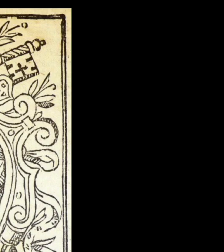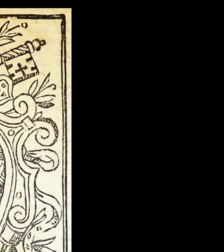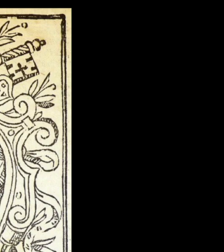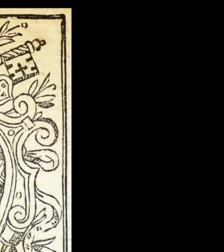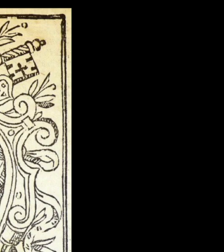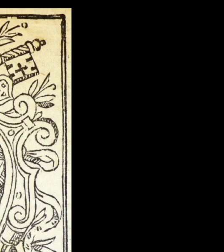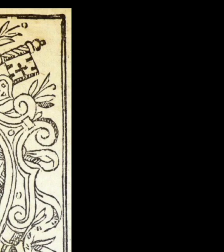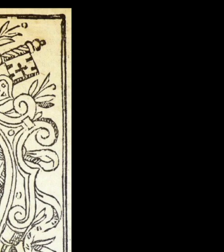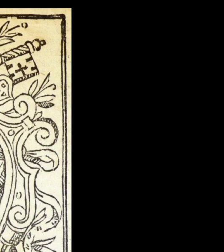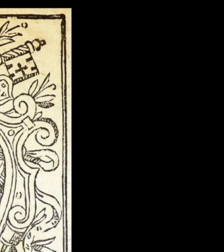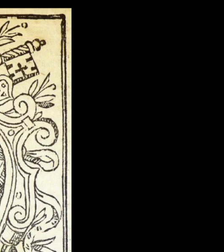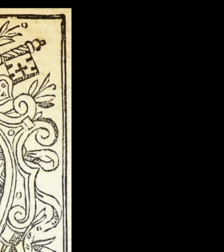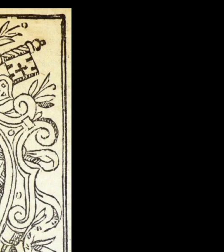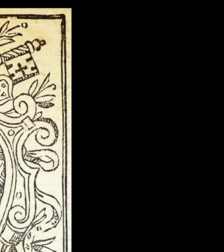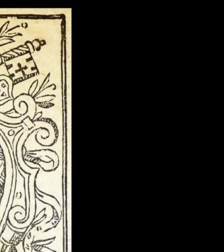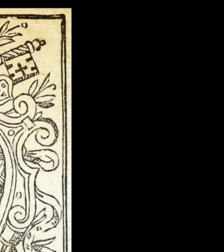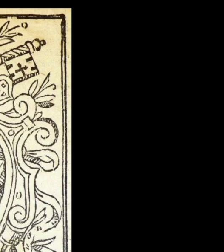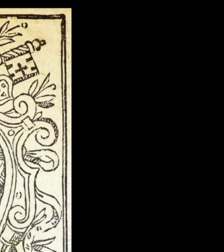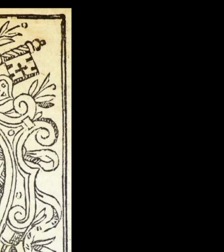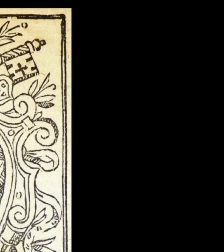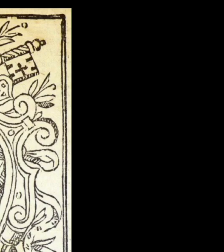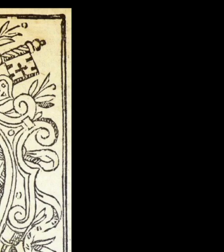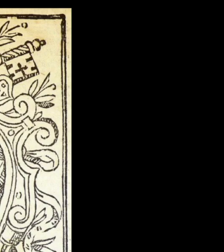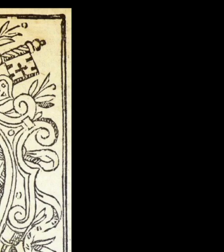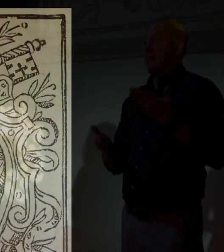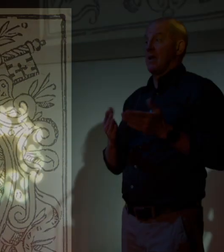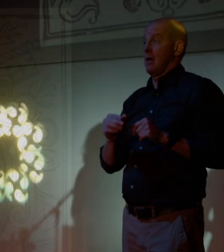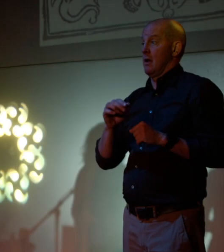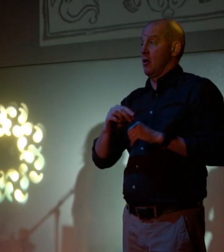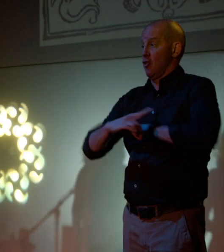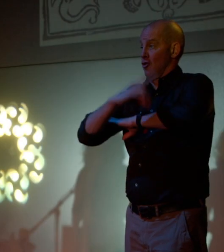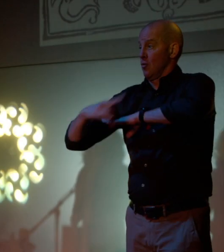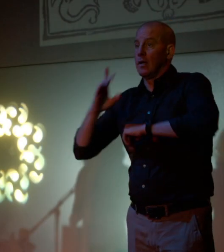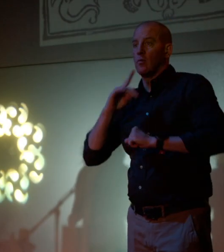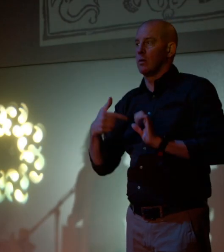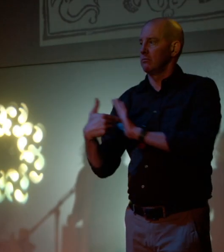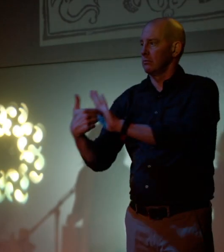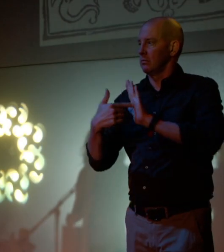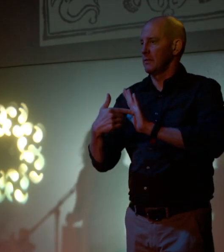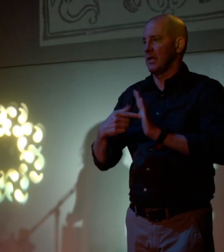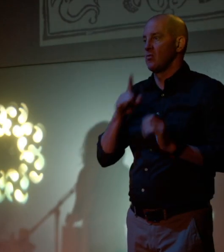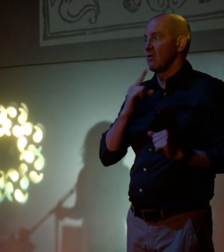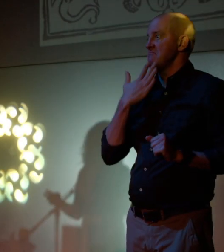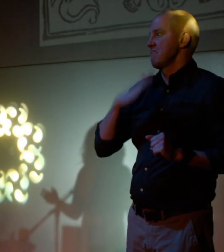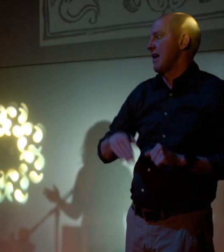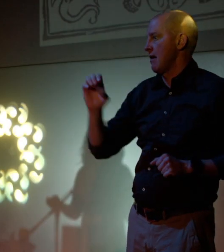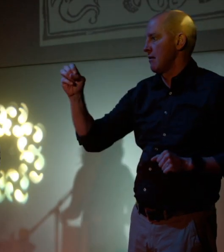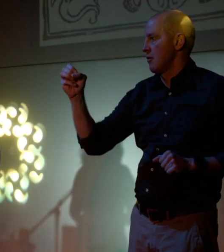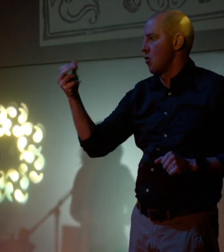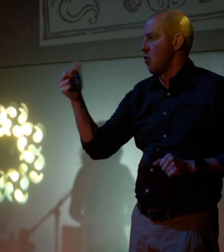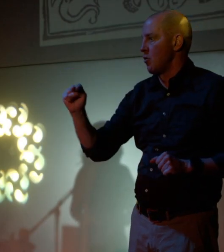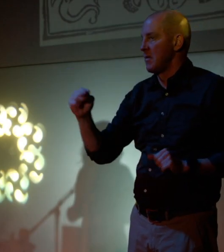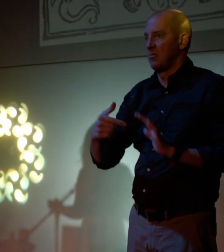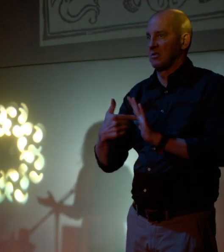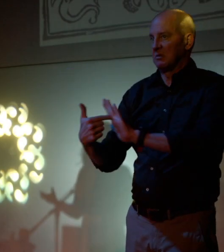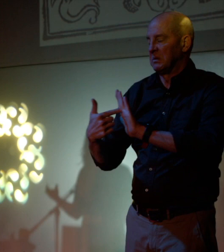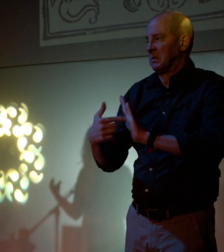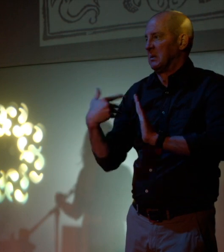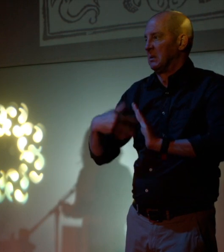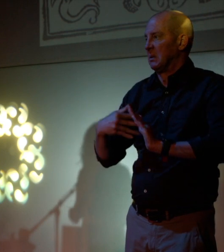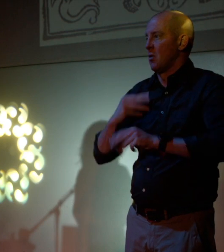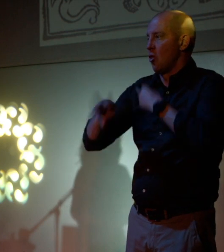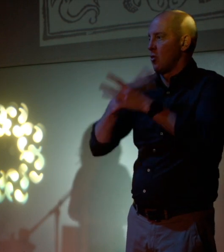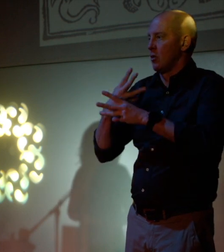possibly, by rivals and political opponents, a very, very bad omen, a sign of the end times, a